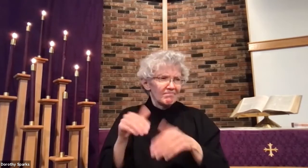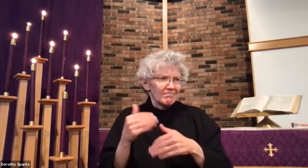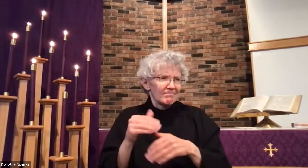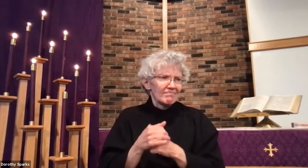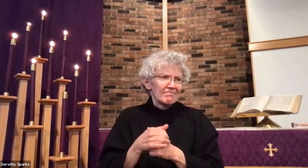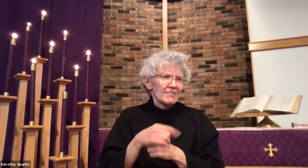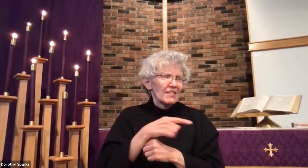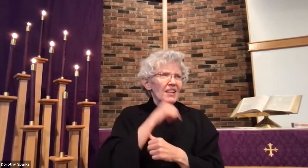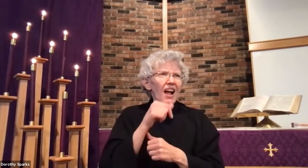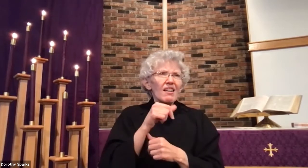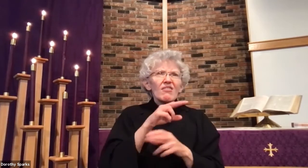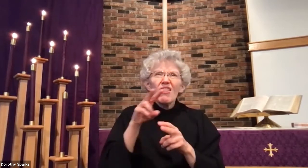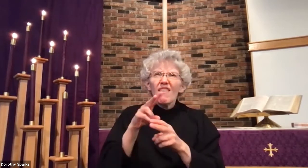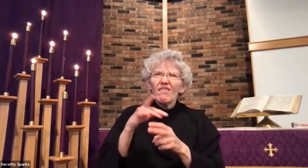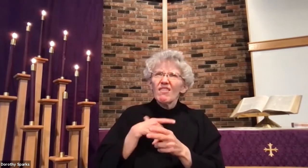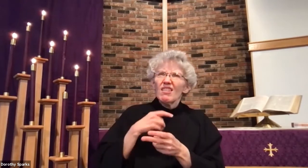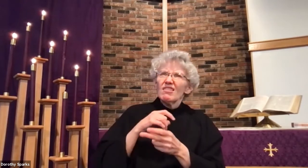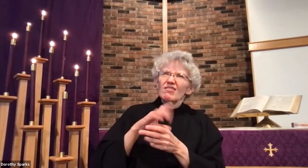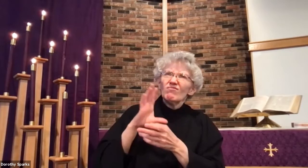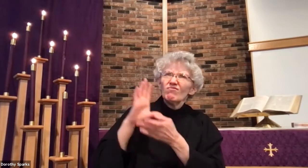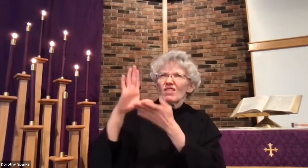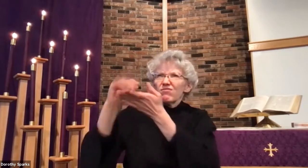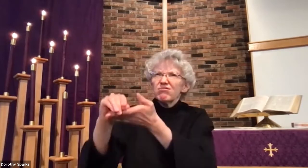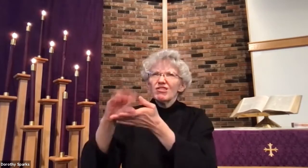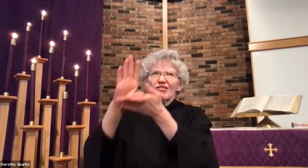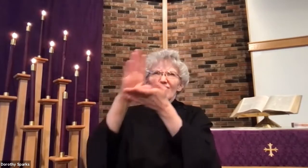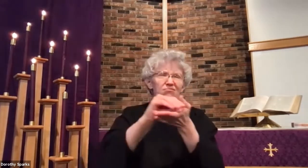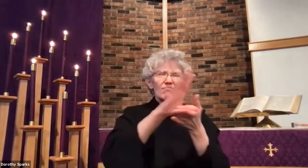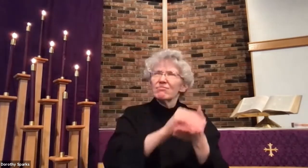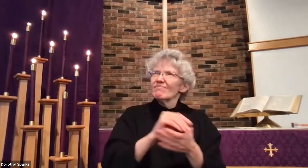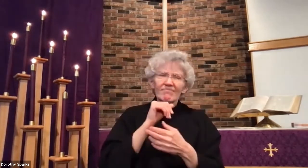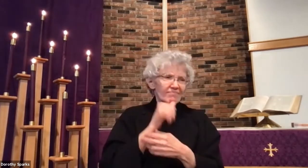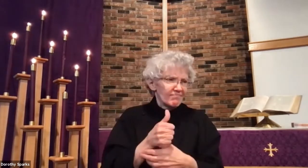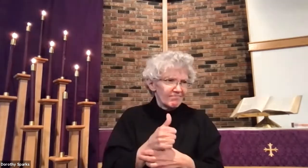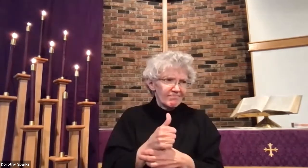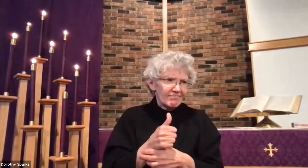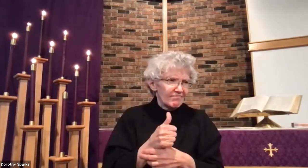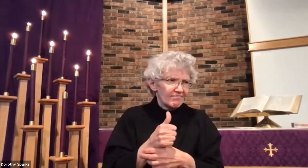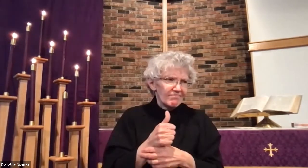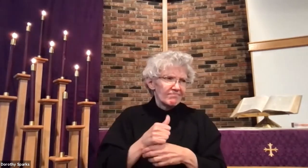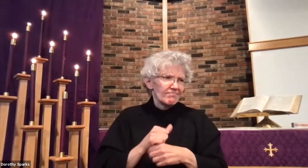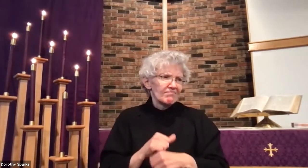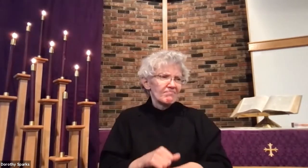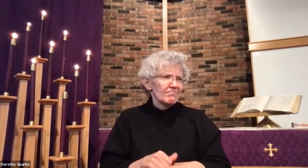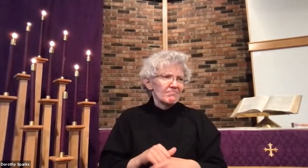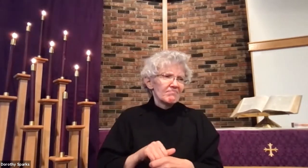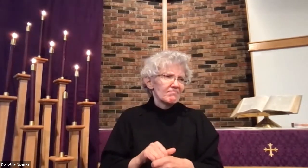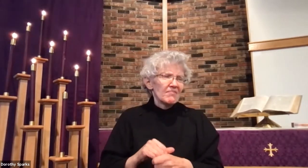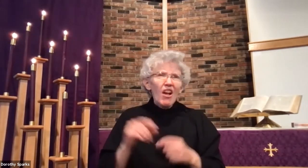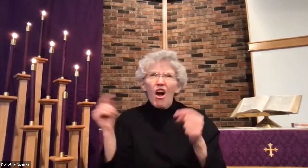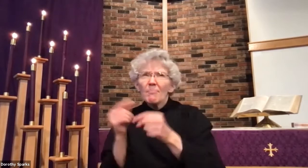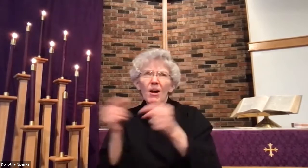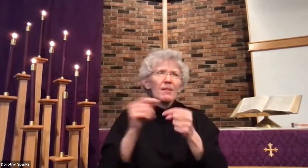does what is right, and speaks the truth sincerely, who does no damage with their talk,